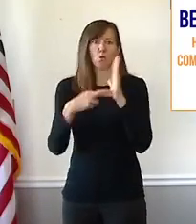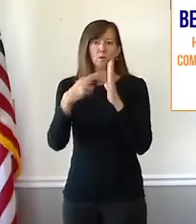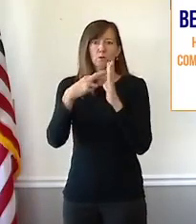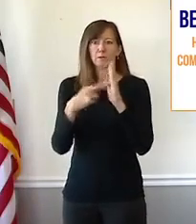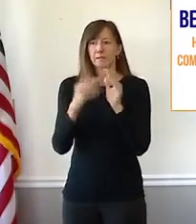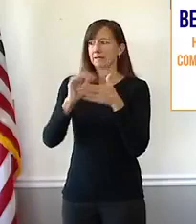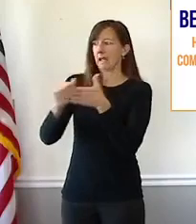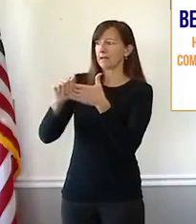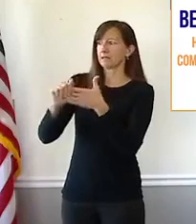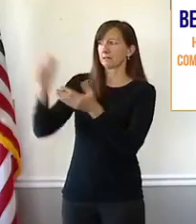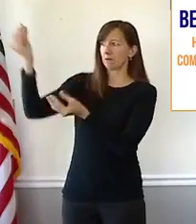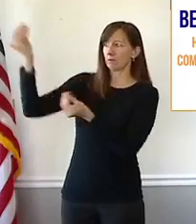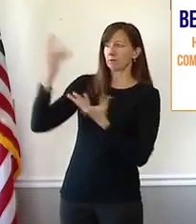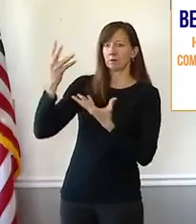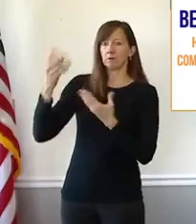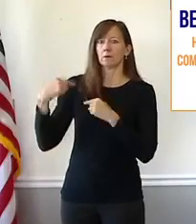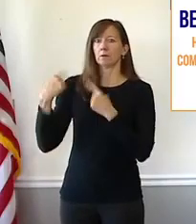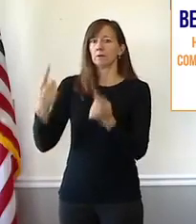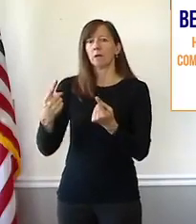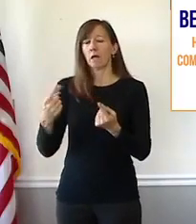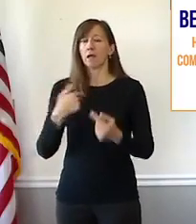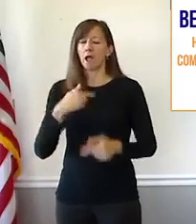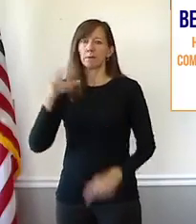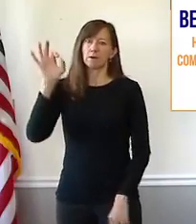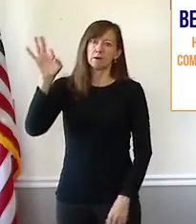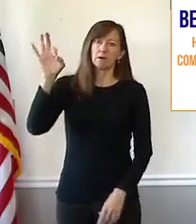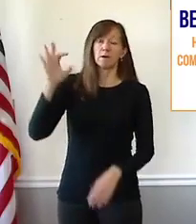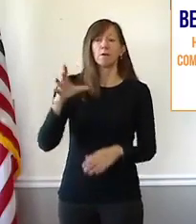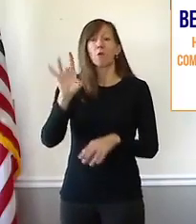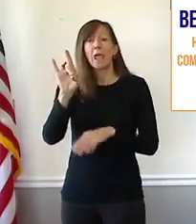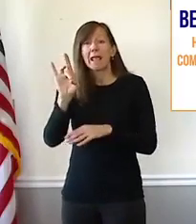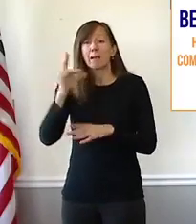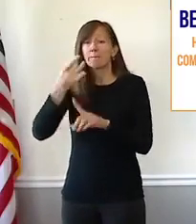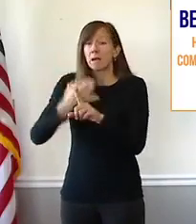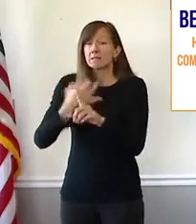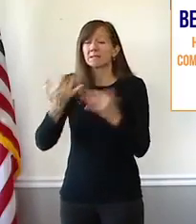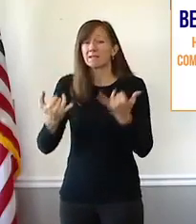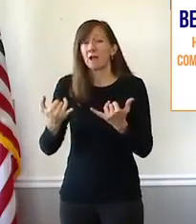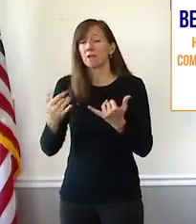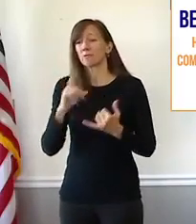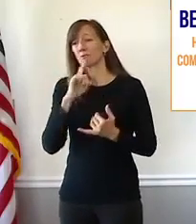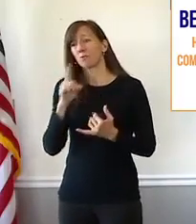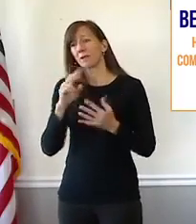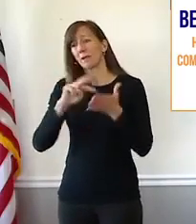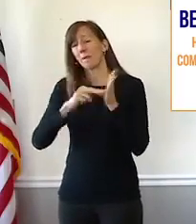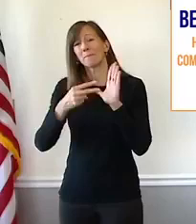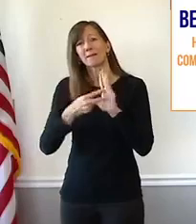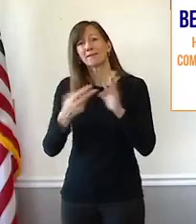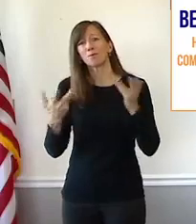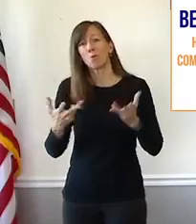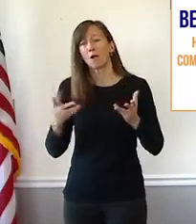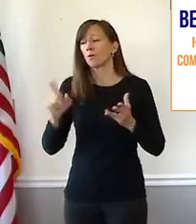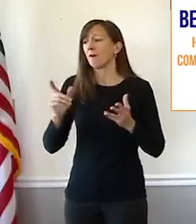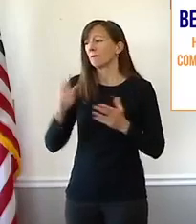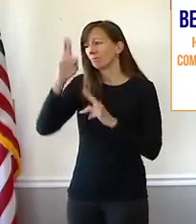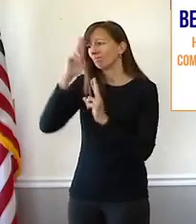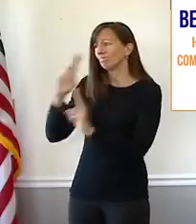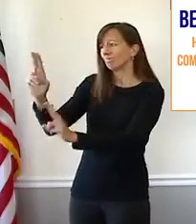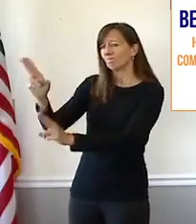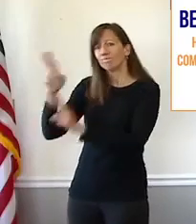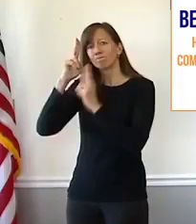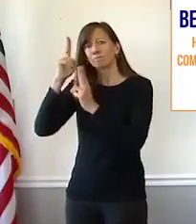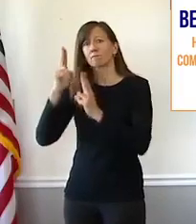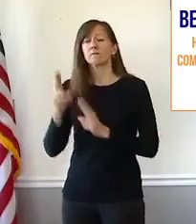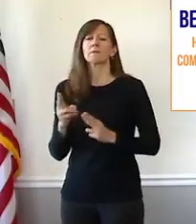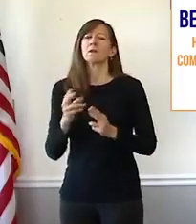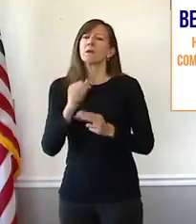8 months. This is about simply being considerate with one another. I really don't have time for the politics, the partisanship,